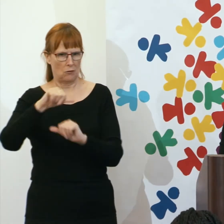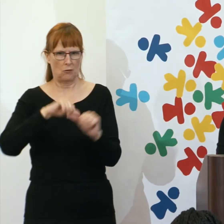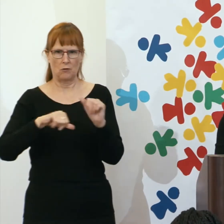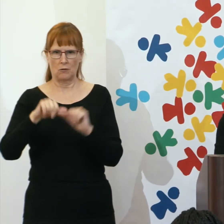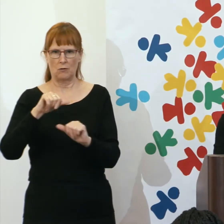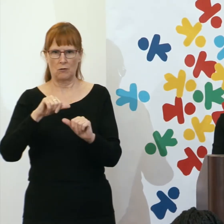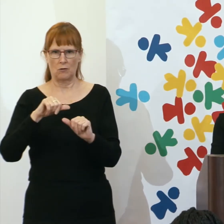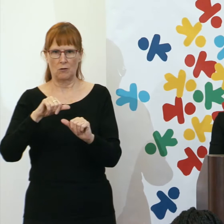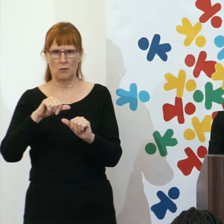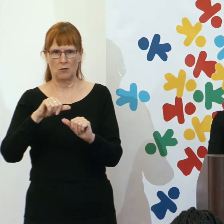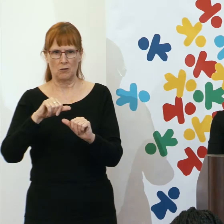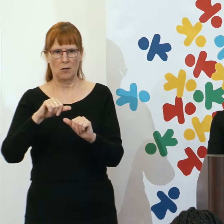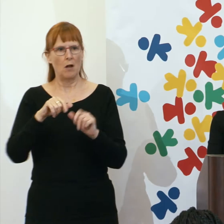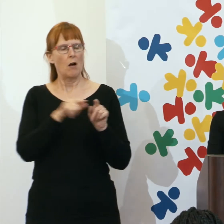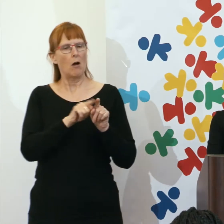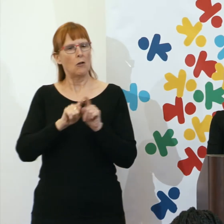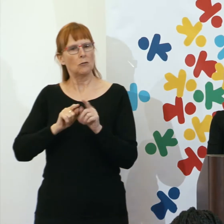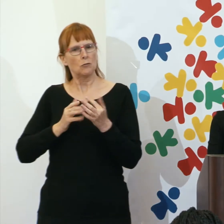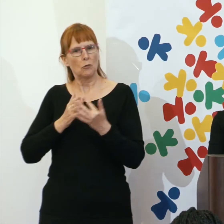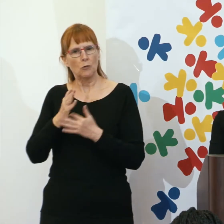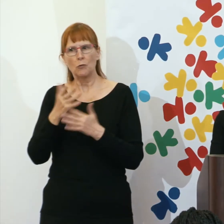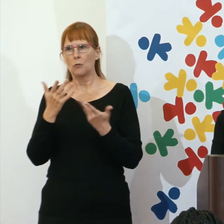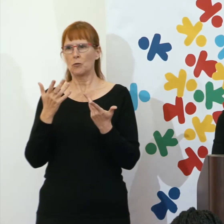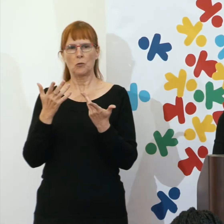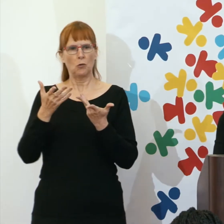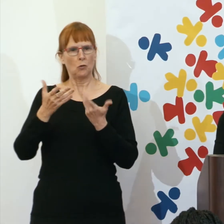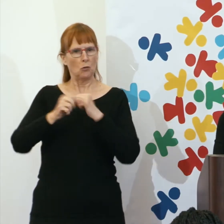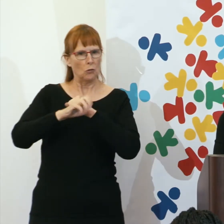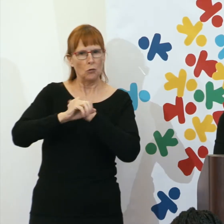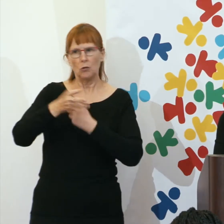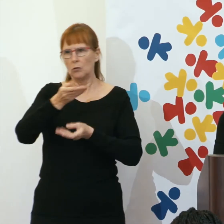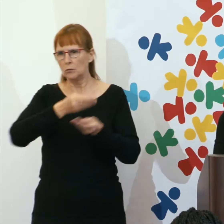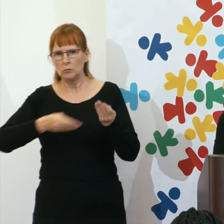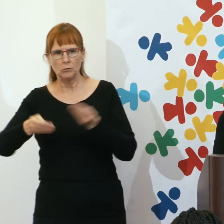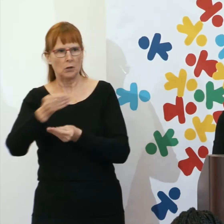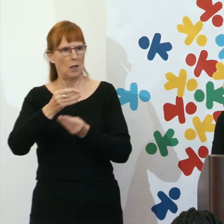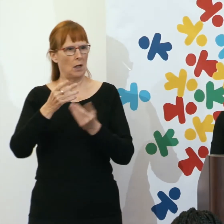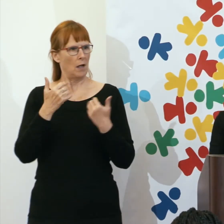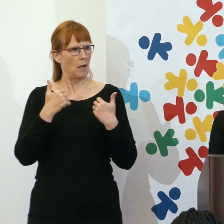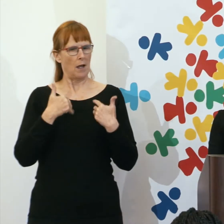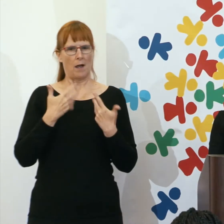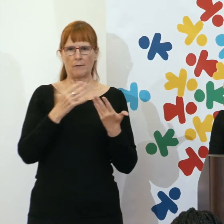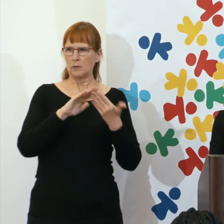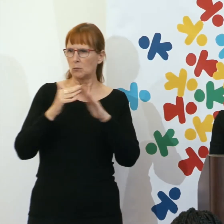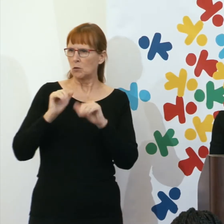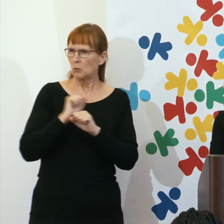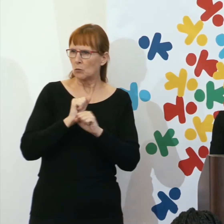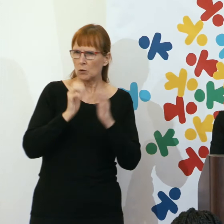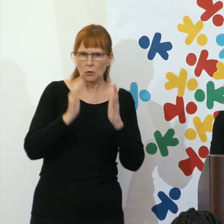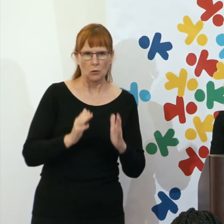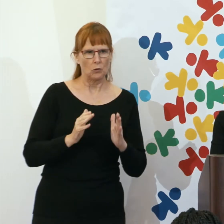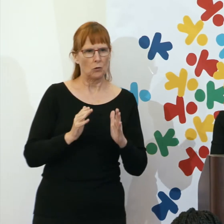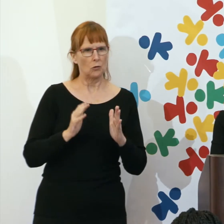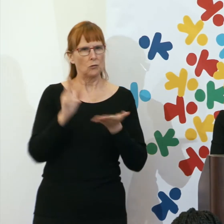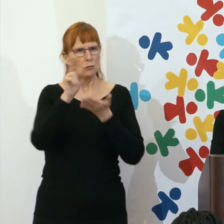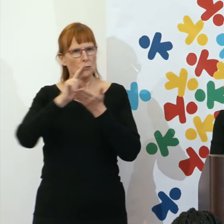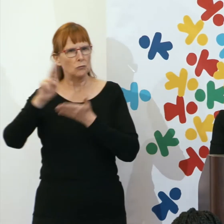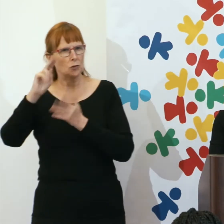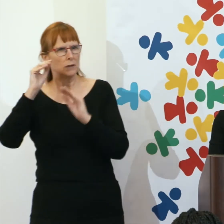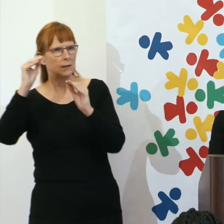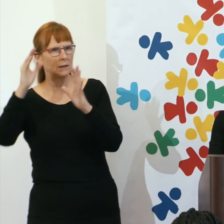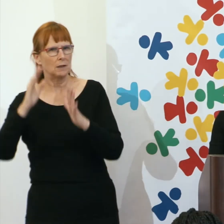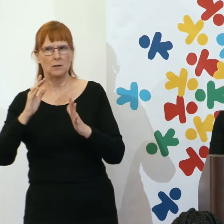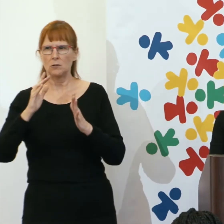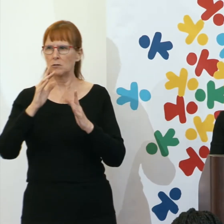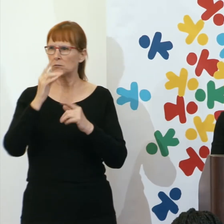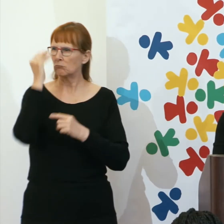a solid base of thought leaders and community workers to engage and support one another.